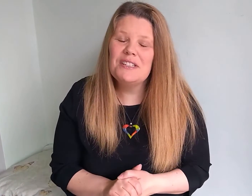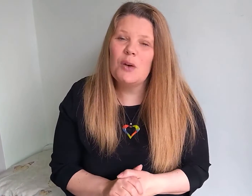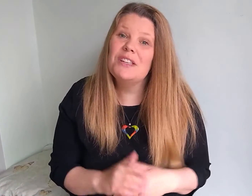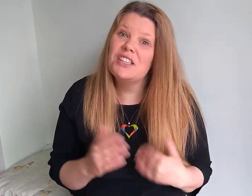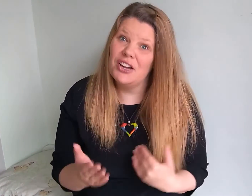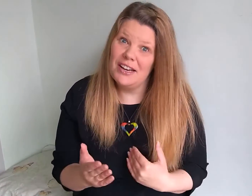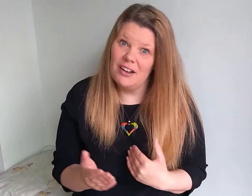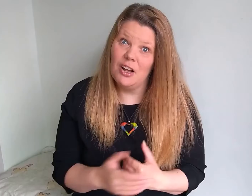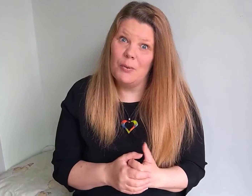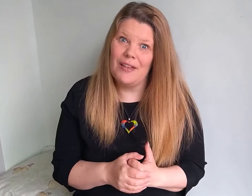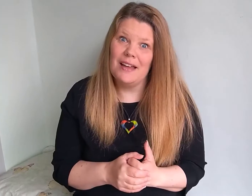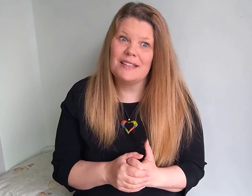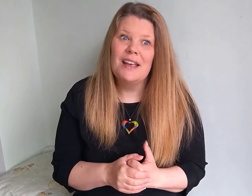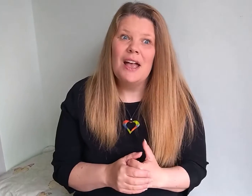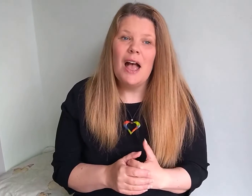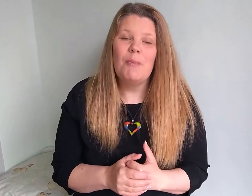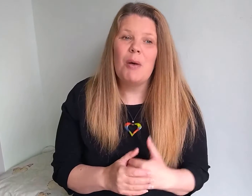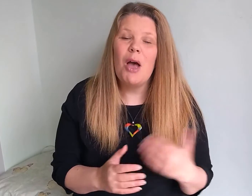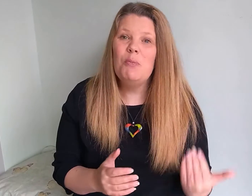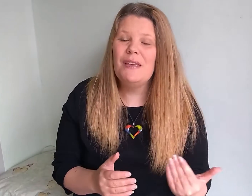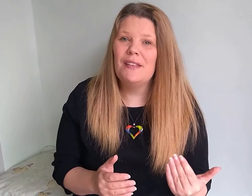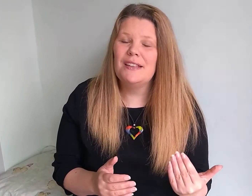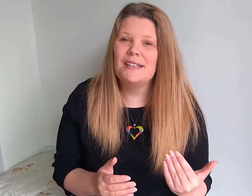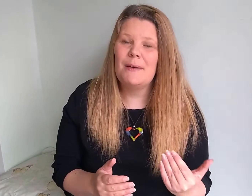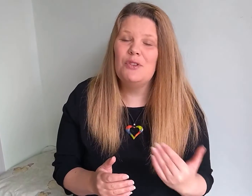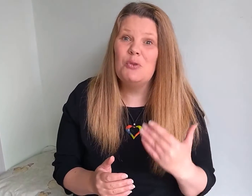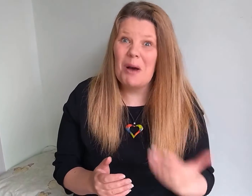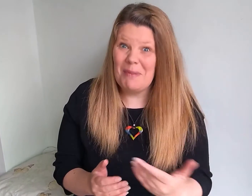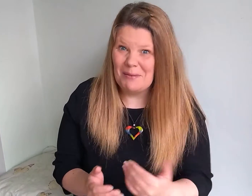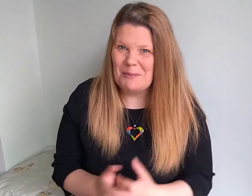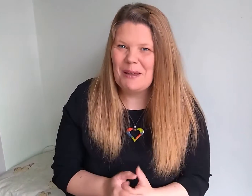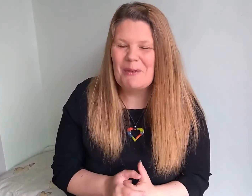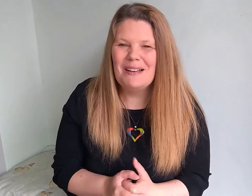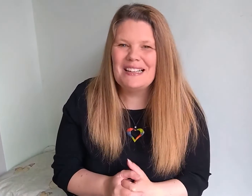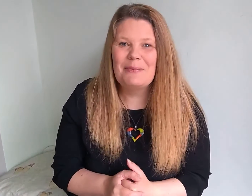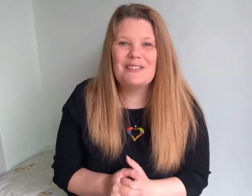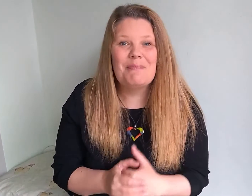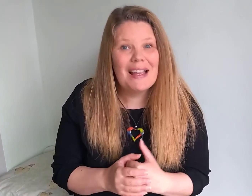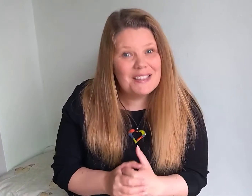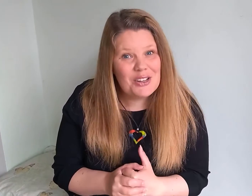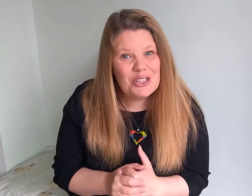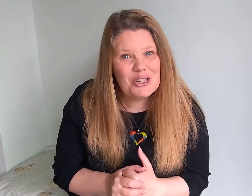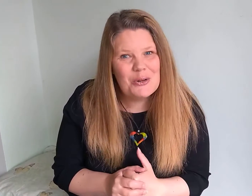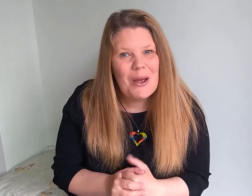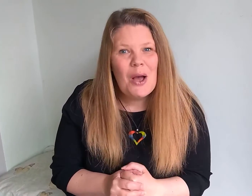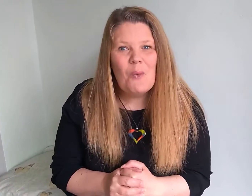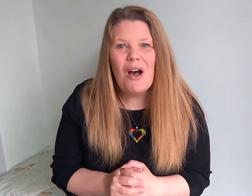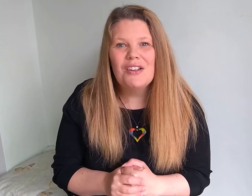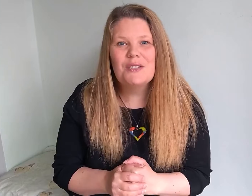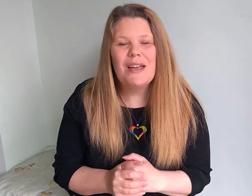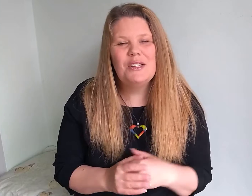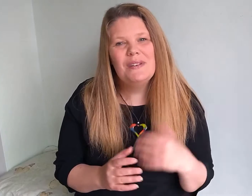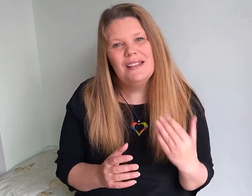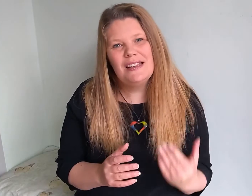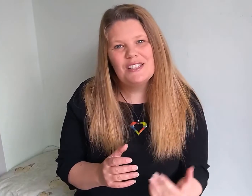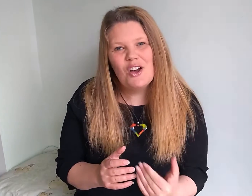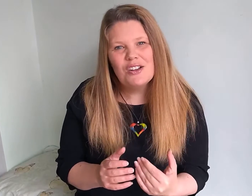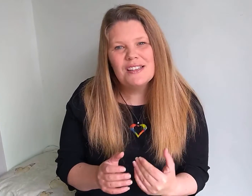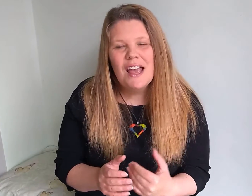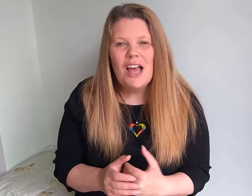I was signing along with that. I'm hoping that you might be able to pick up a little bit of Macton too whilst we're doing these songs. And